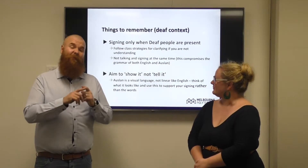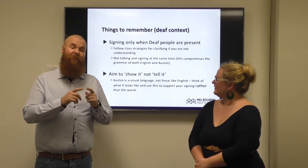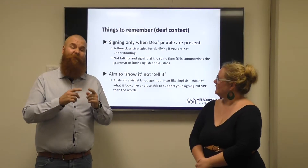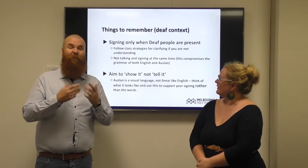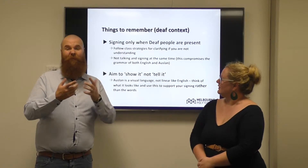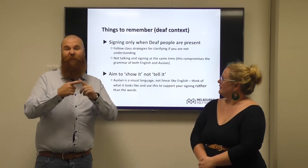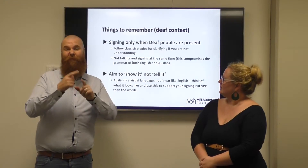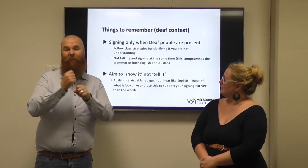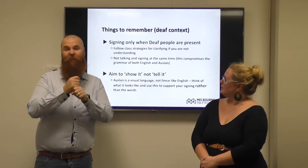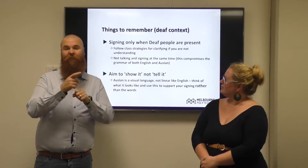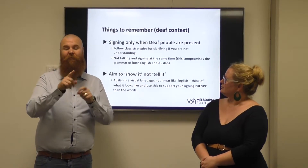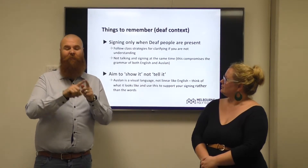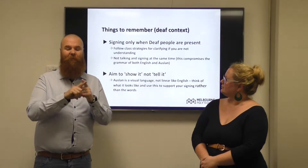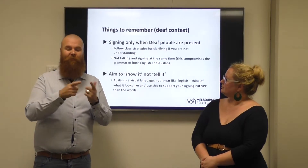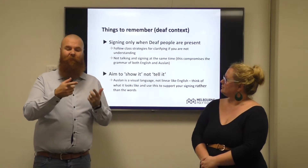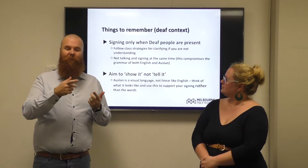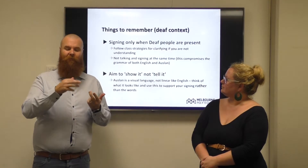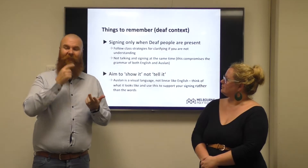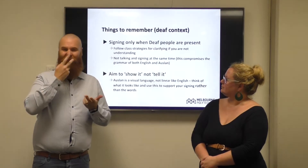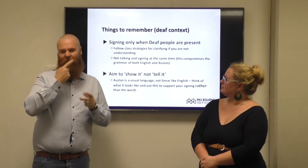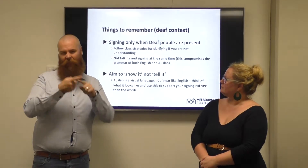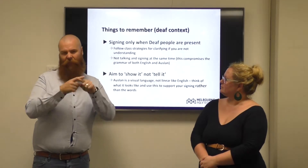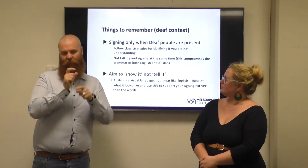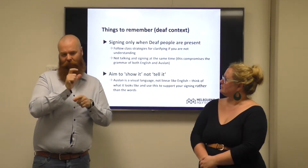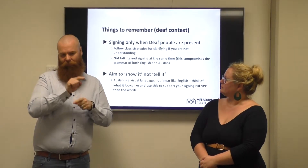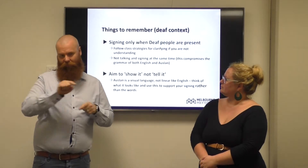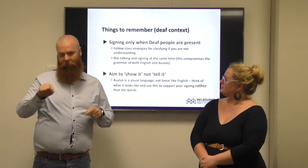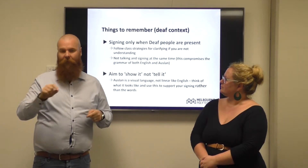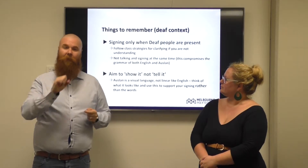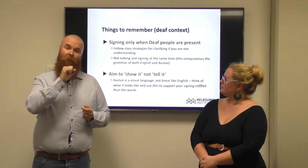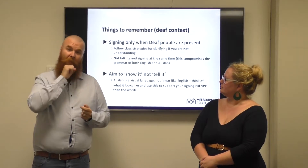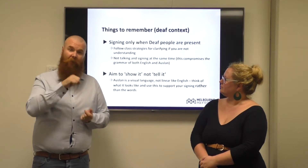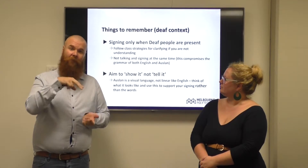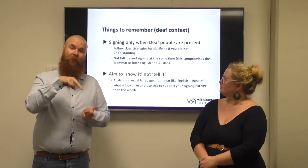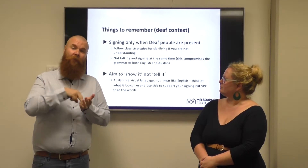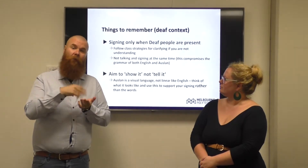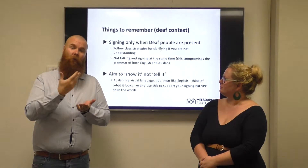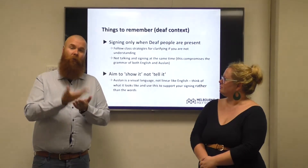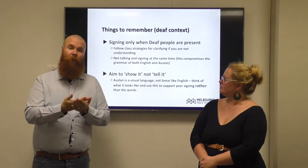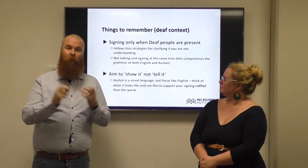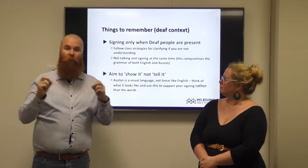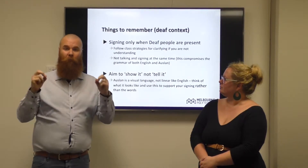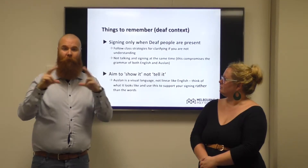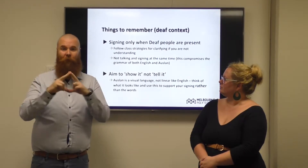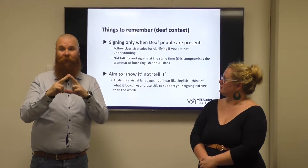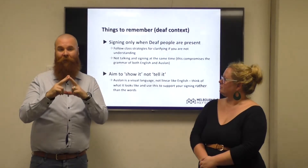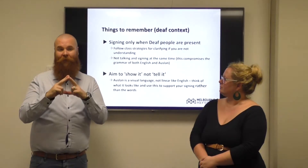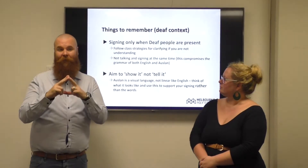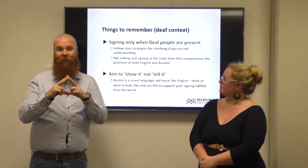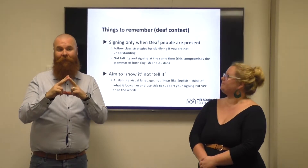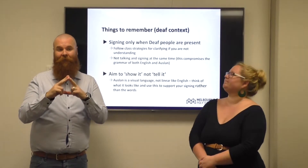communicate. So for an example, the English word order. Man stands on the